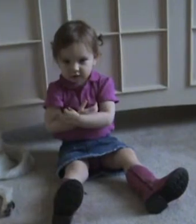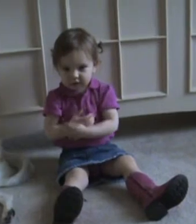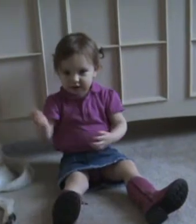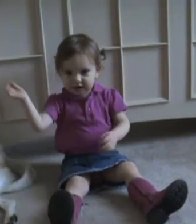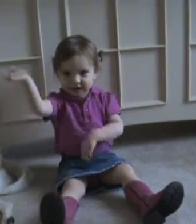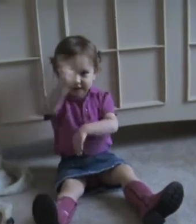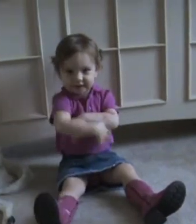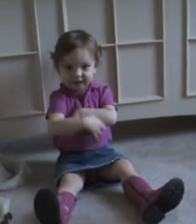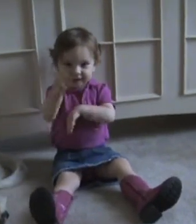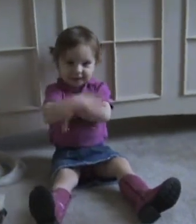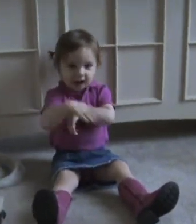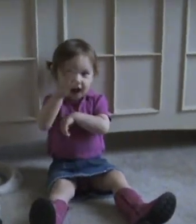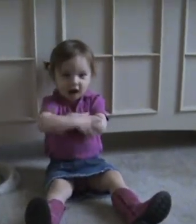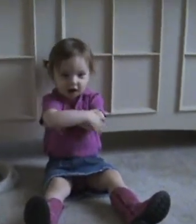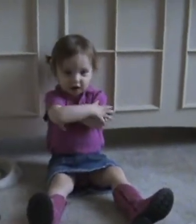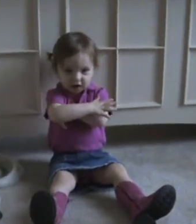He is strong.